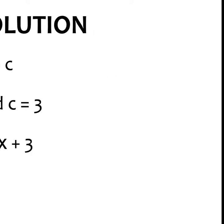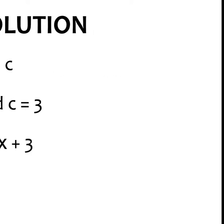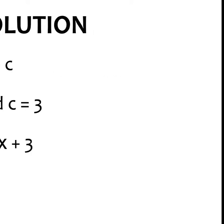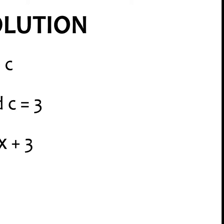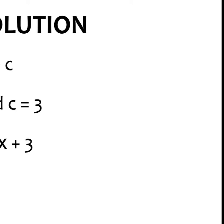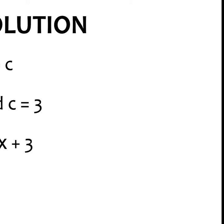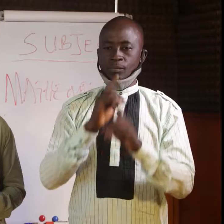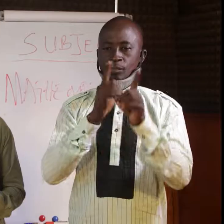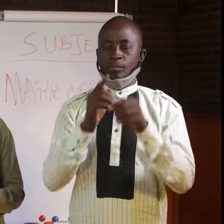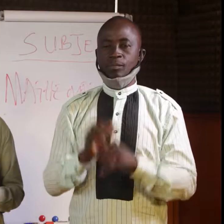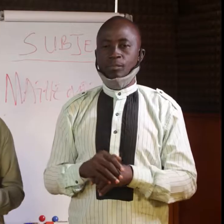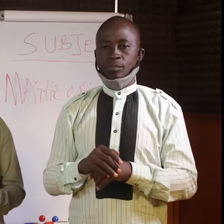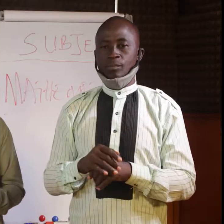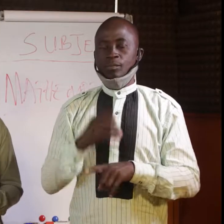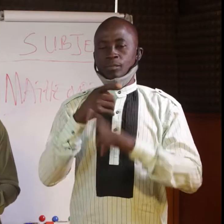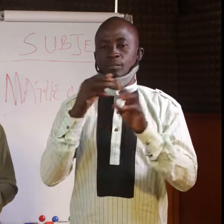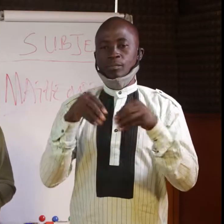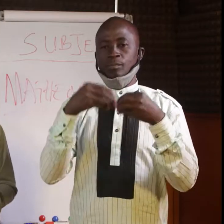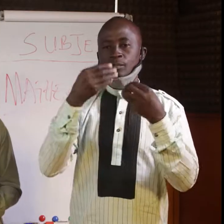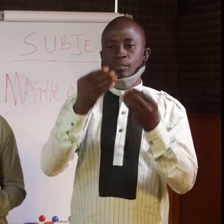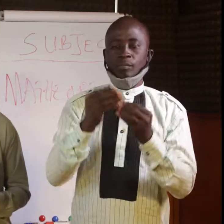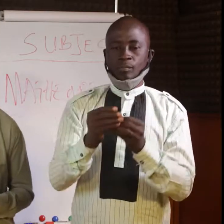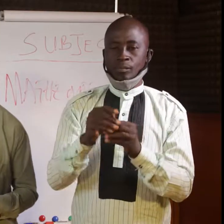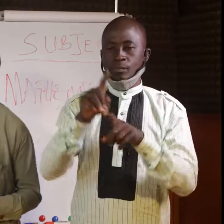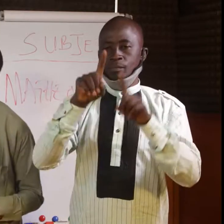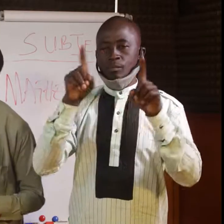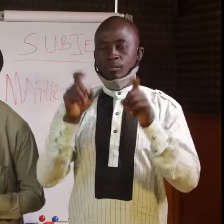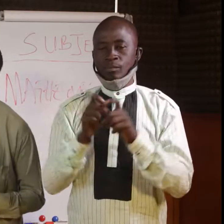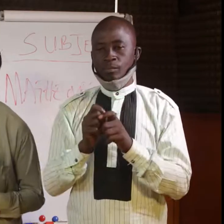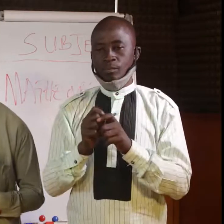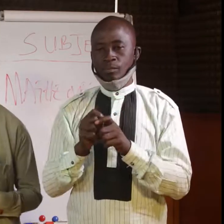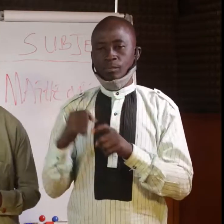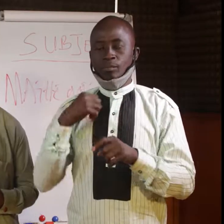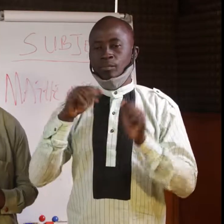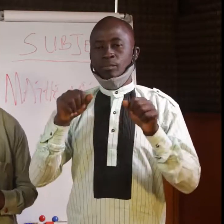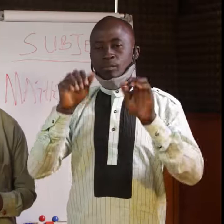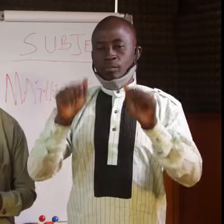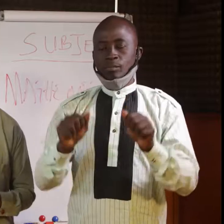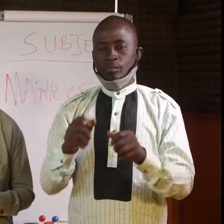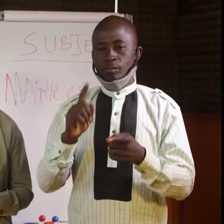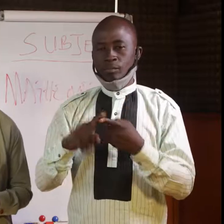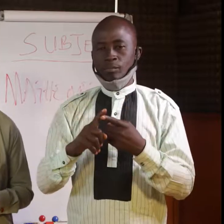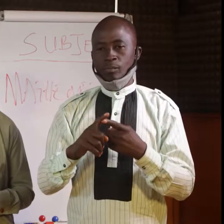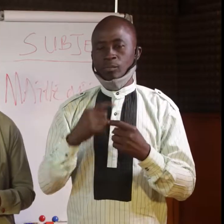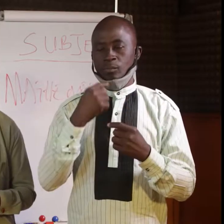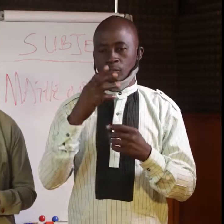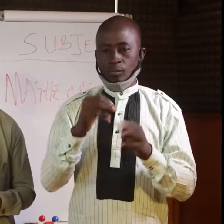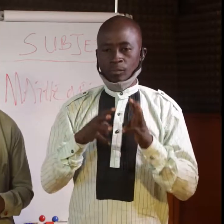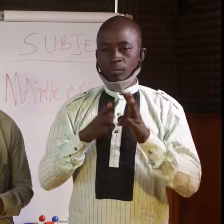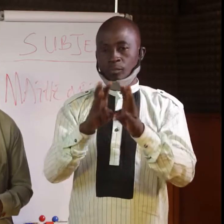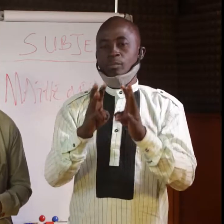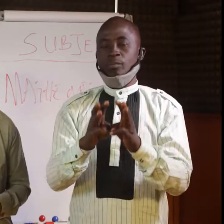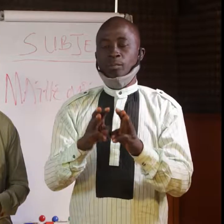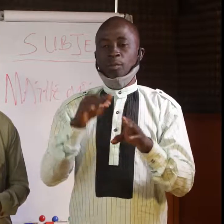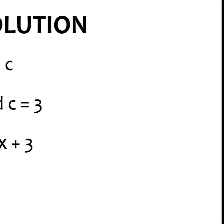Solution. From the given equation, we can be able to state the formula